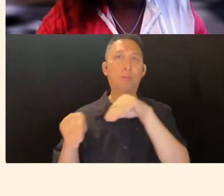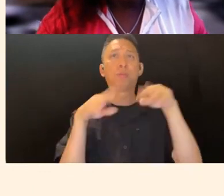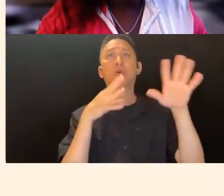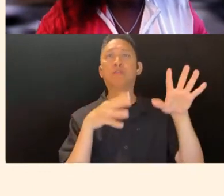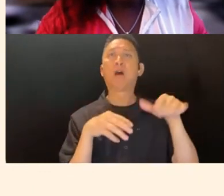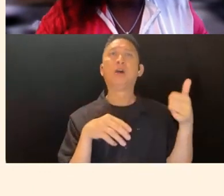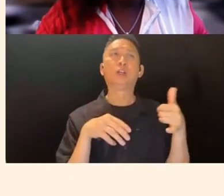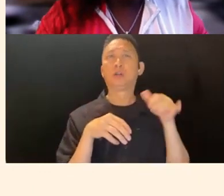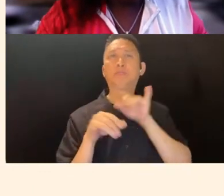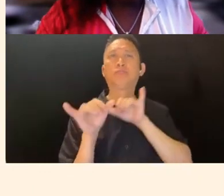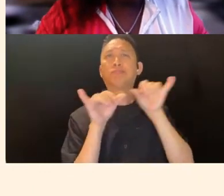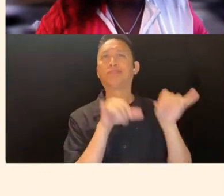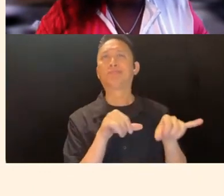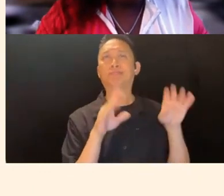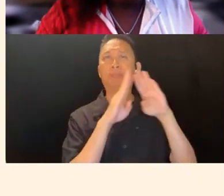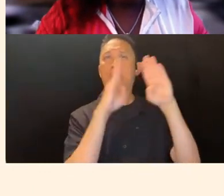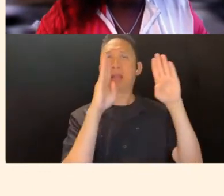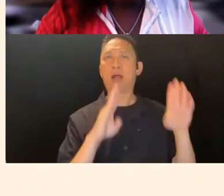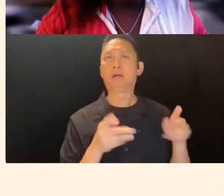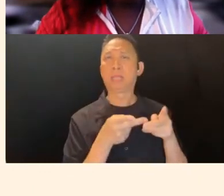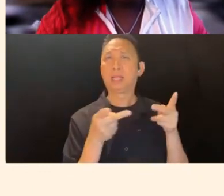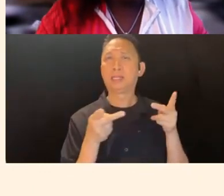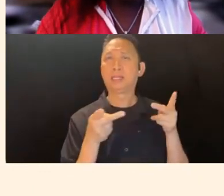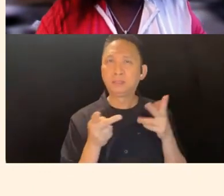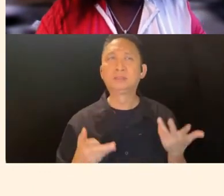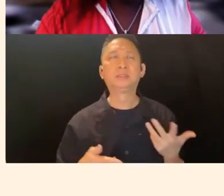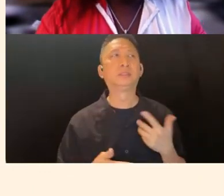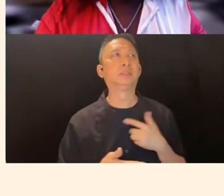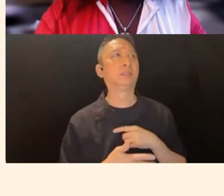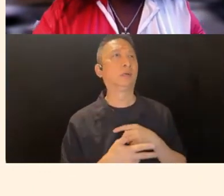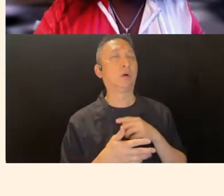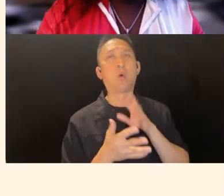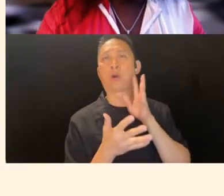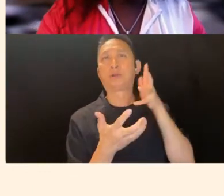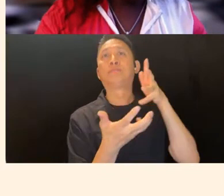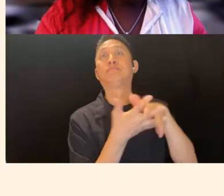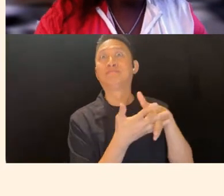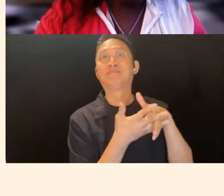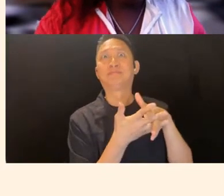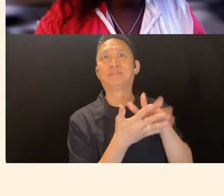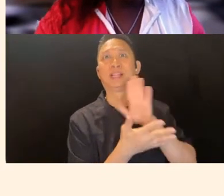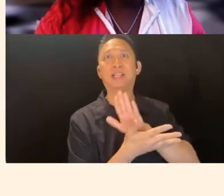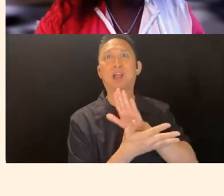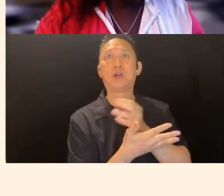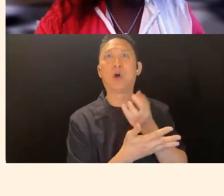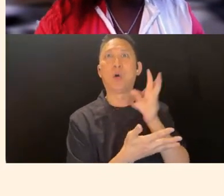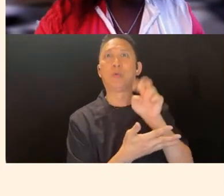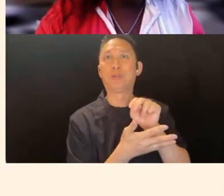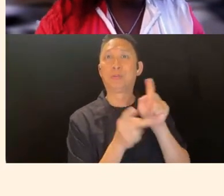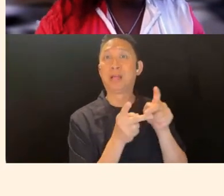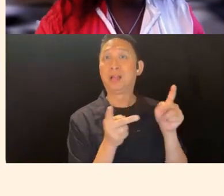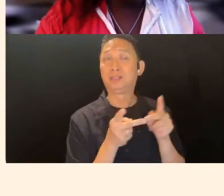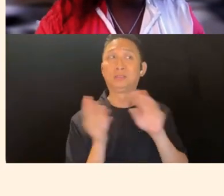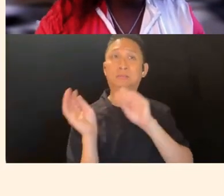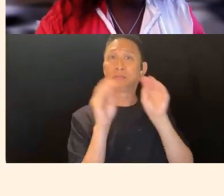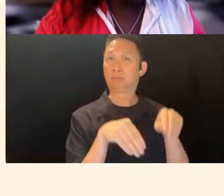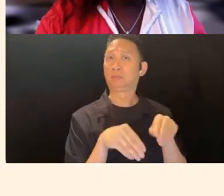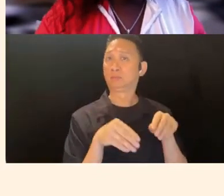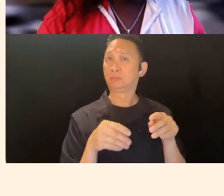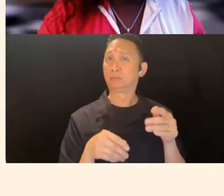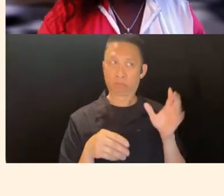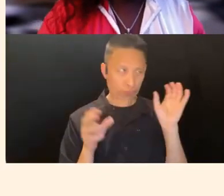projects and some into permanent housing when they felt like they were ready to transition on from our senior housing